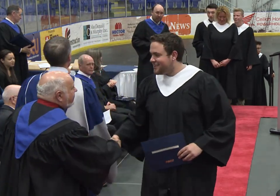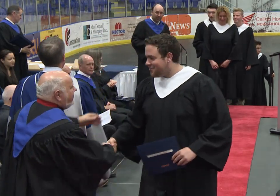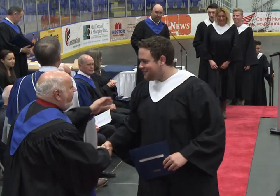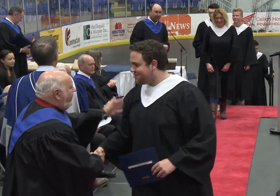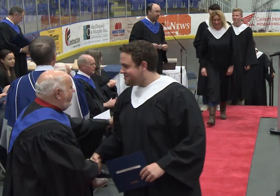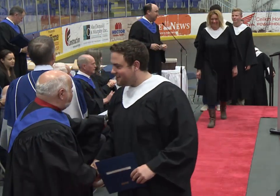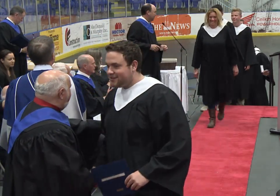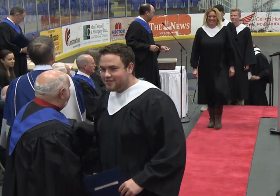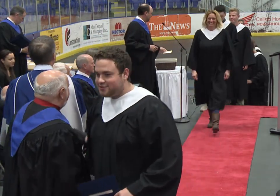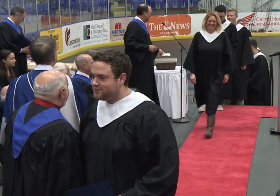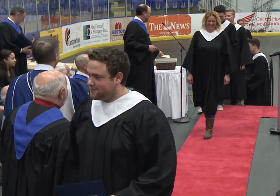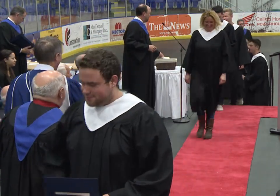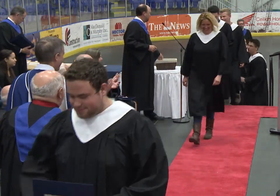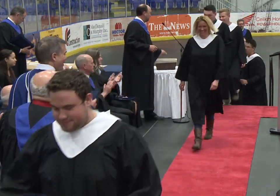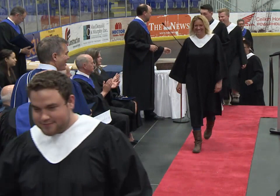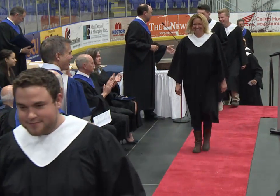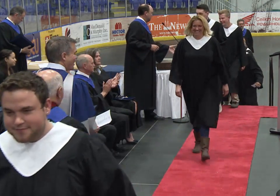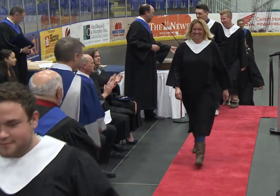Becky Robin.